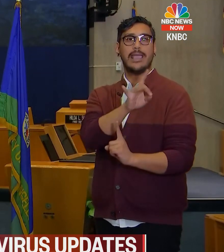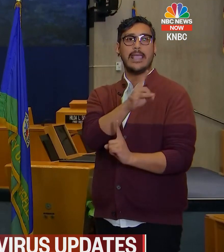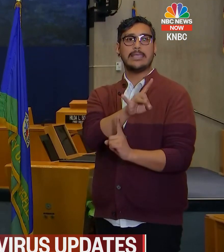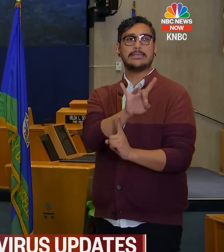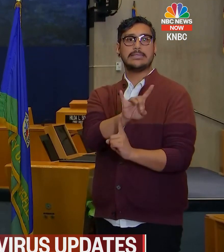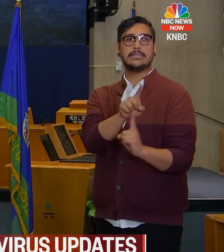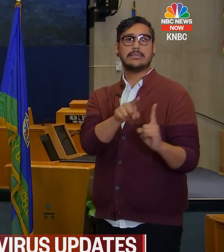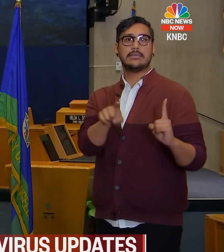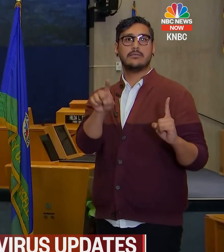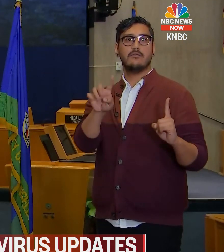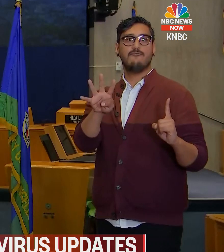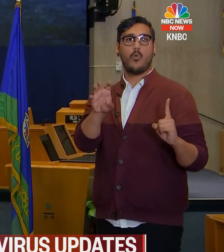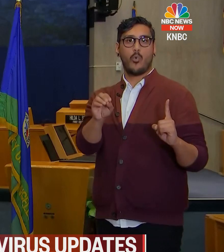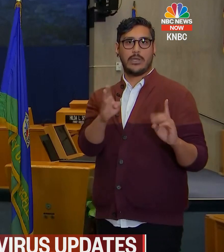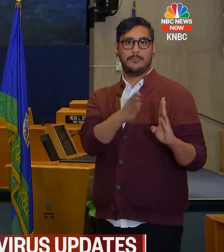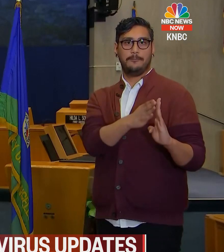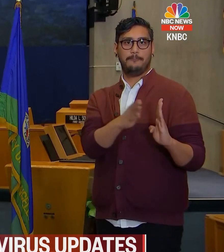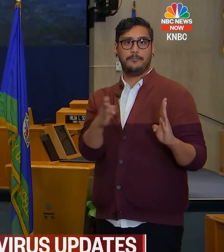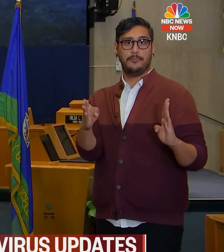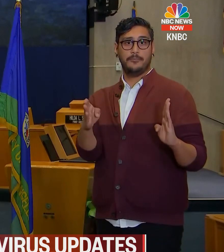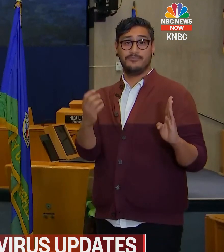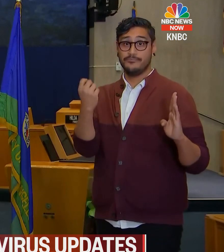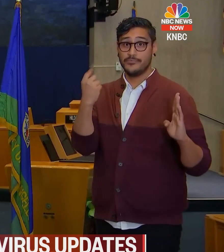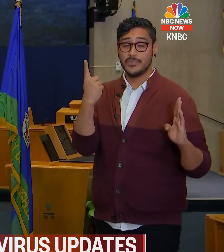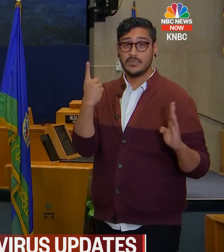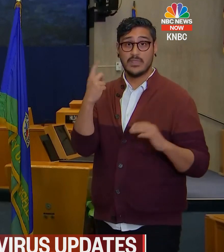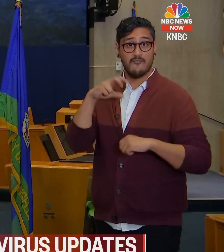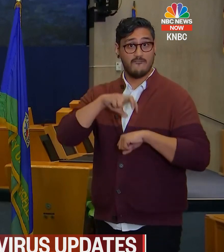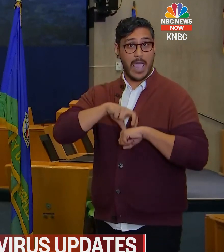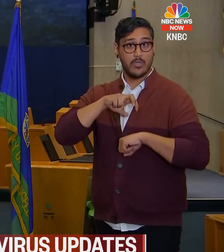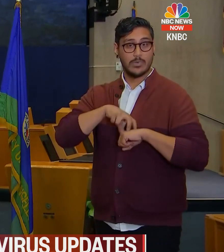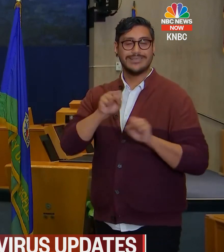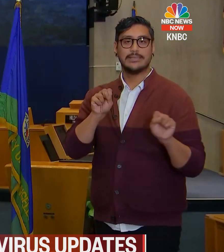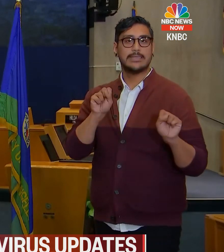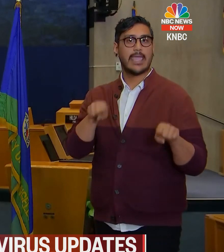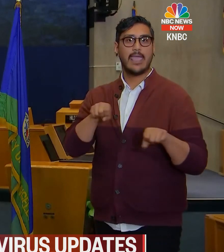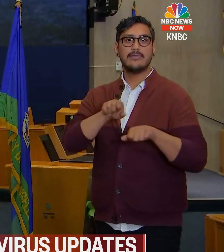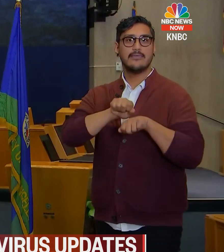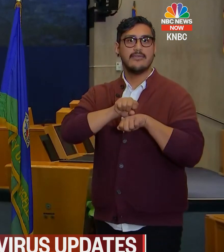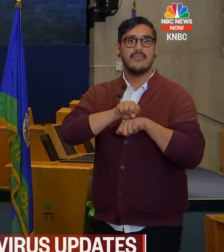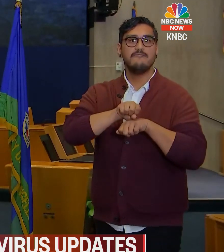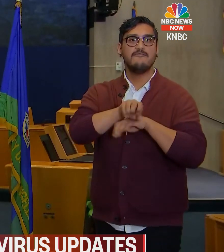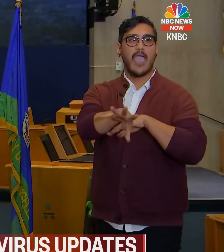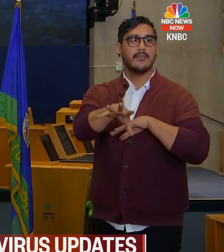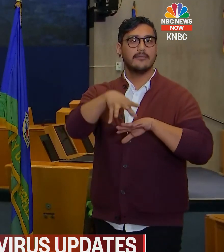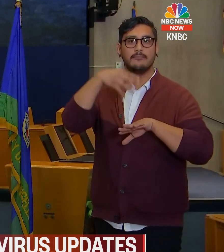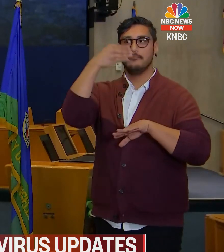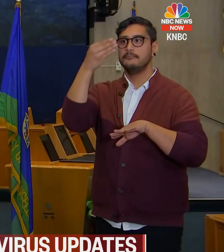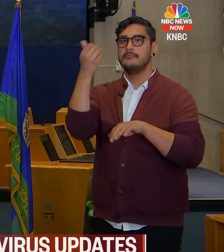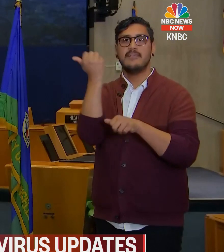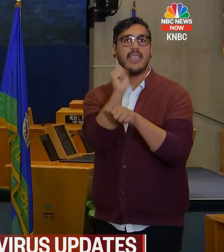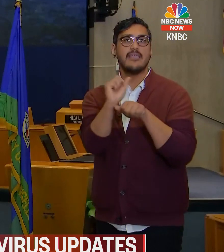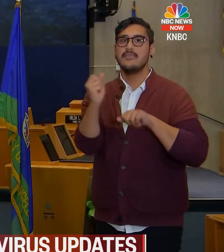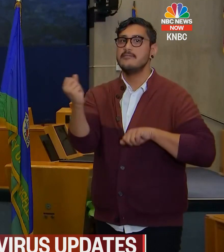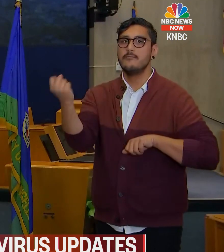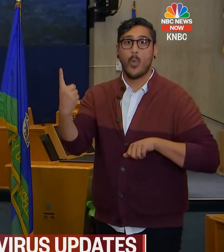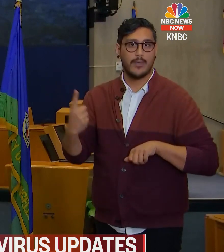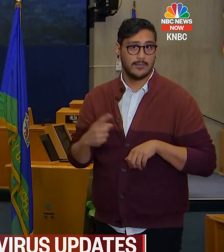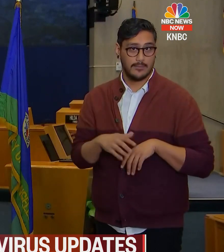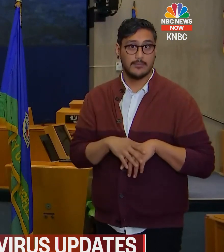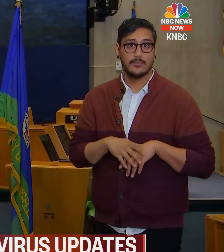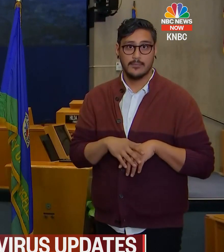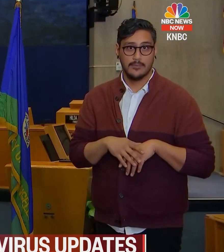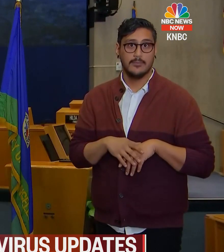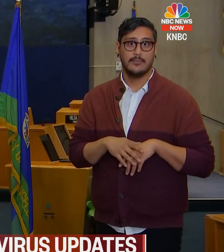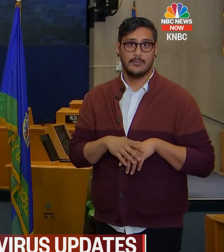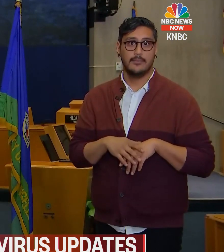and 40. This virus can, in fact, infect people across the board.